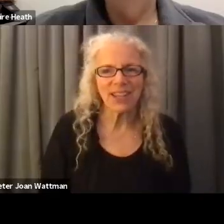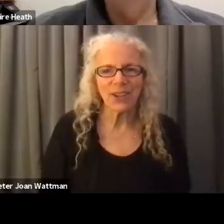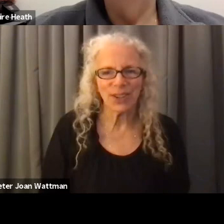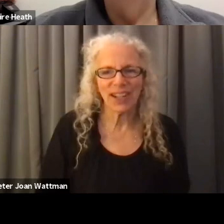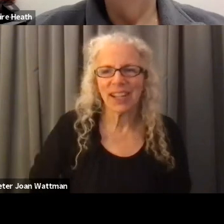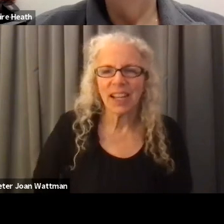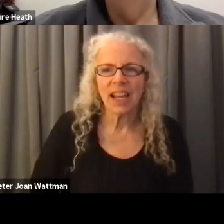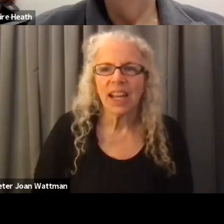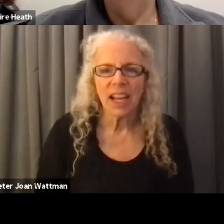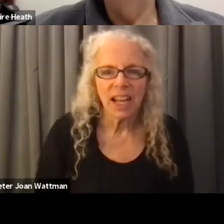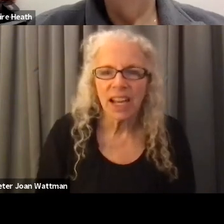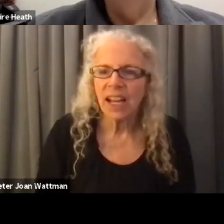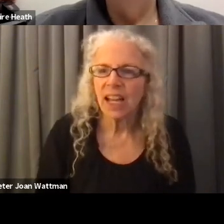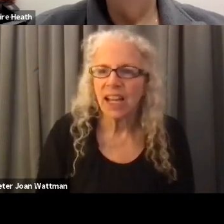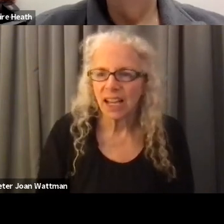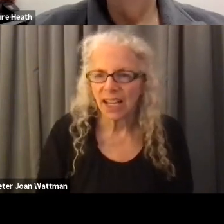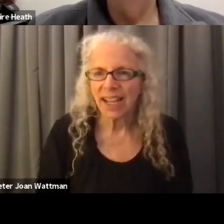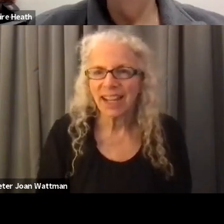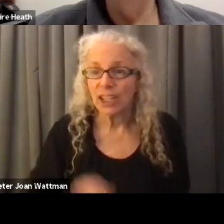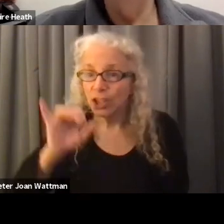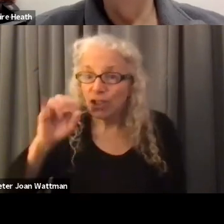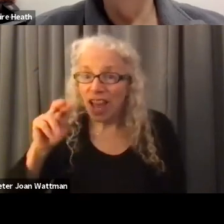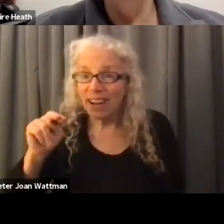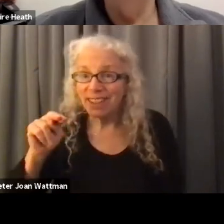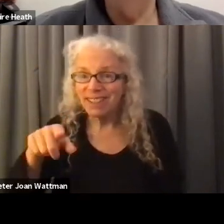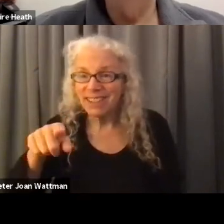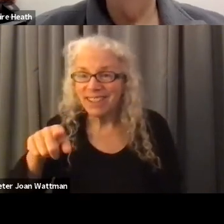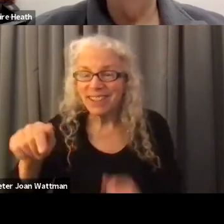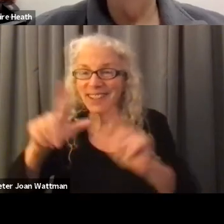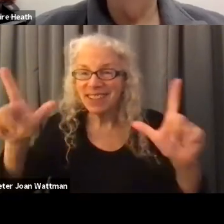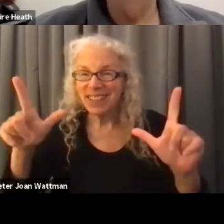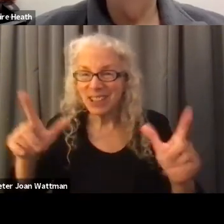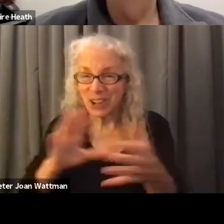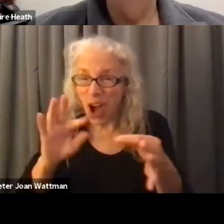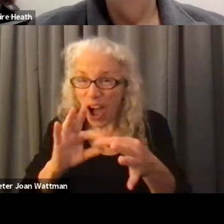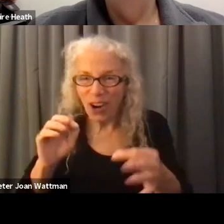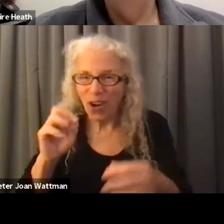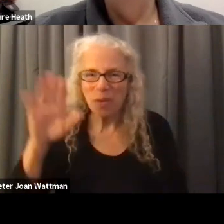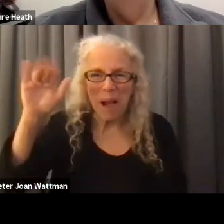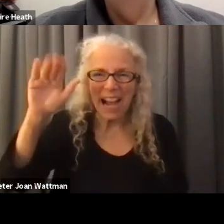Yes, thank you. Jen, were you saying goodbye or did you want to have something to say?